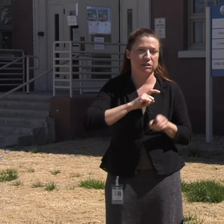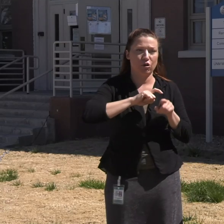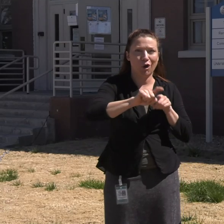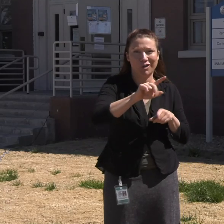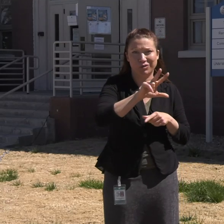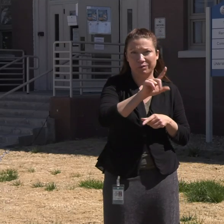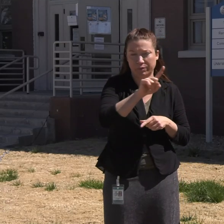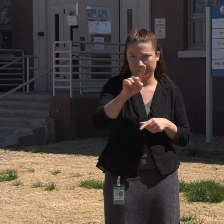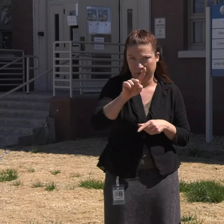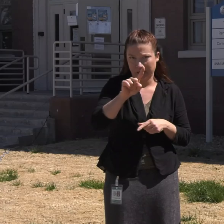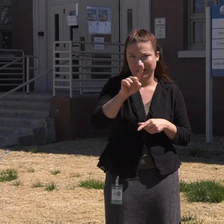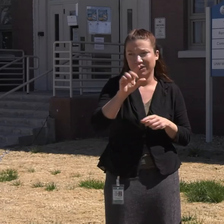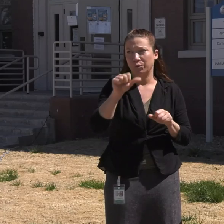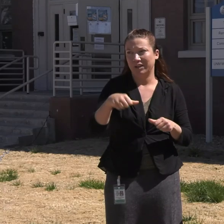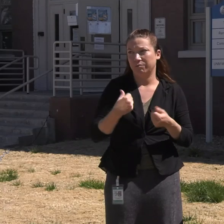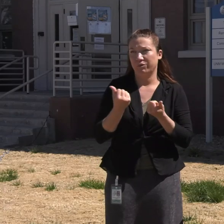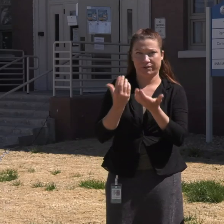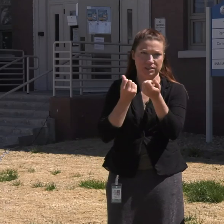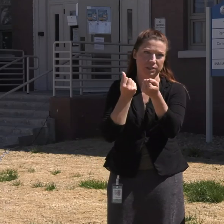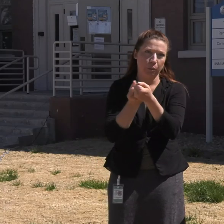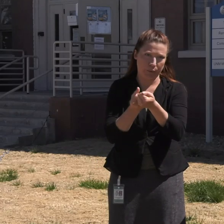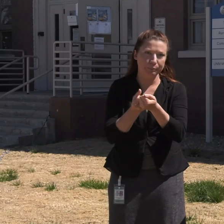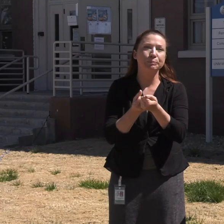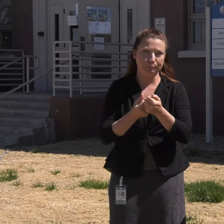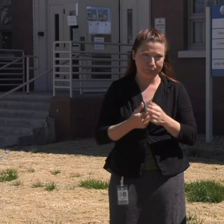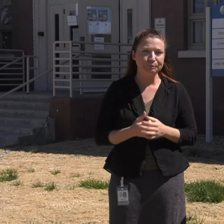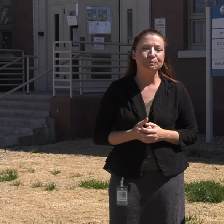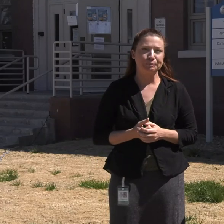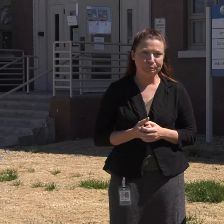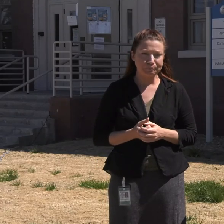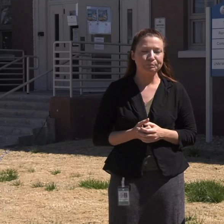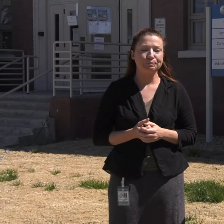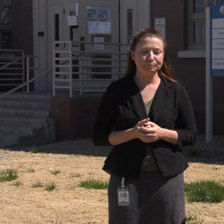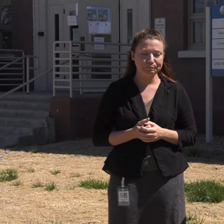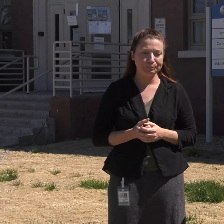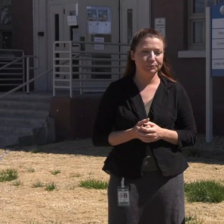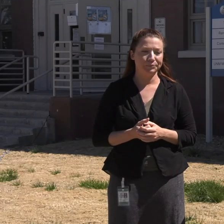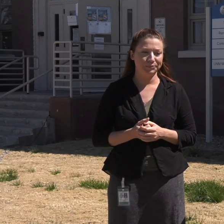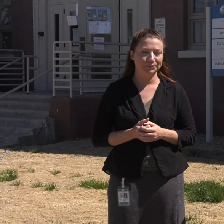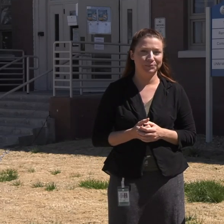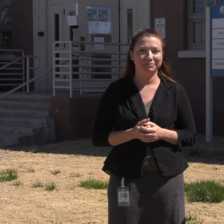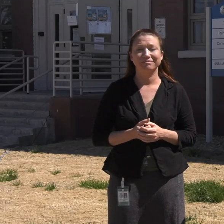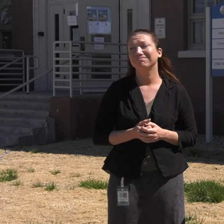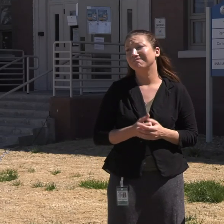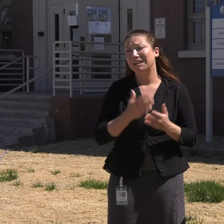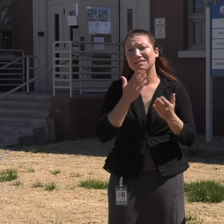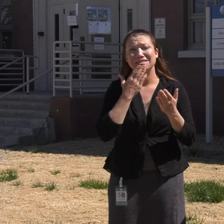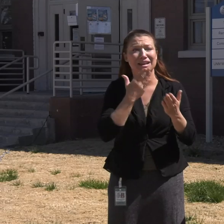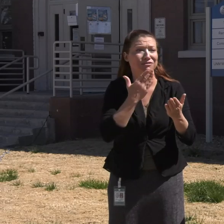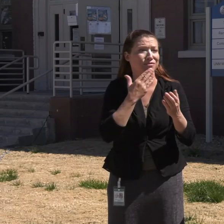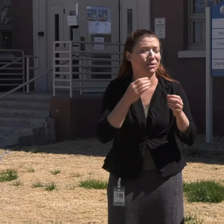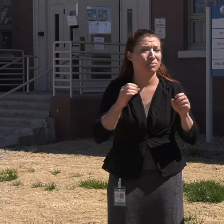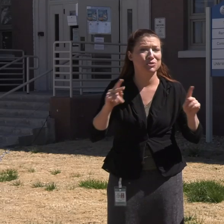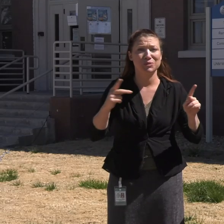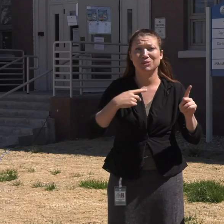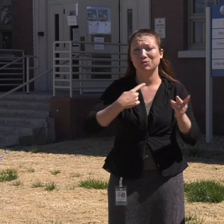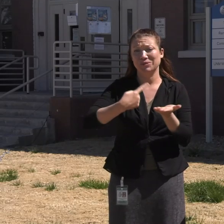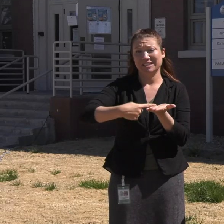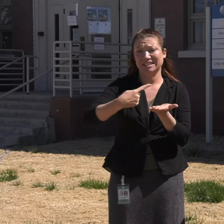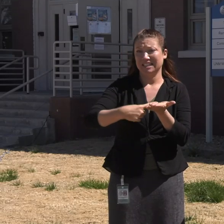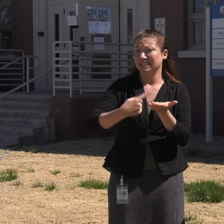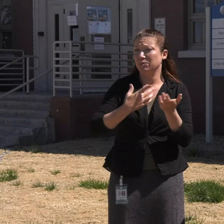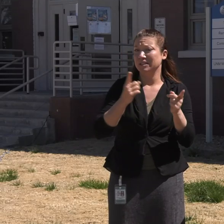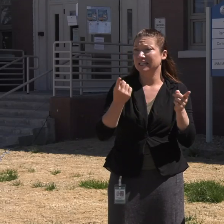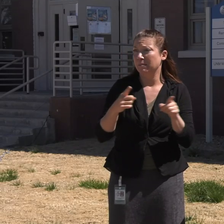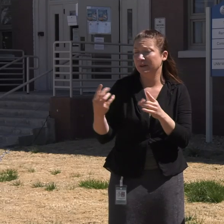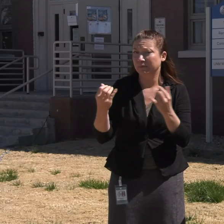that we can get you the support that you need within what we have available. Appreciate the opportunity to speak to you all about the vital services happening